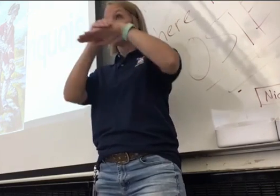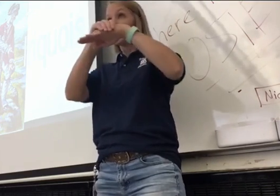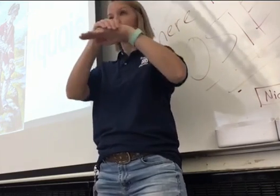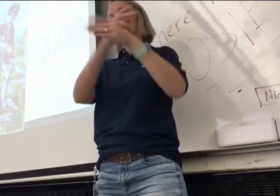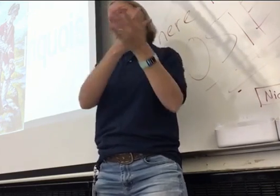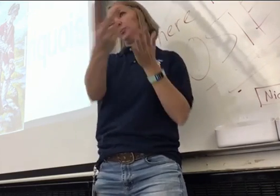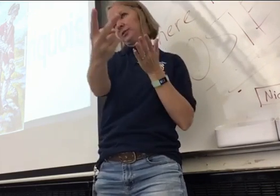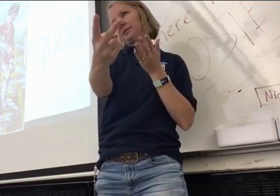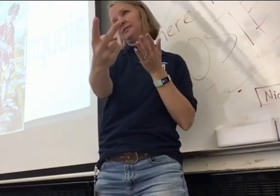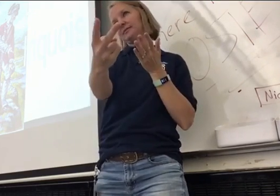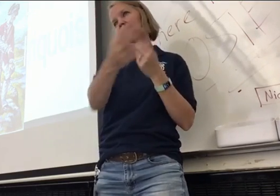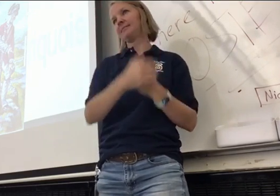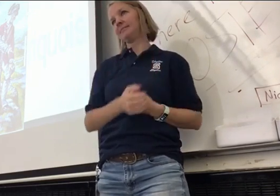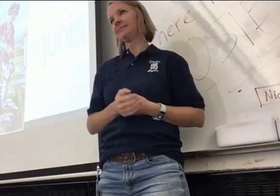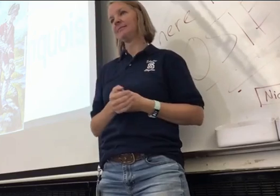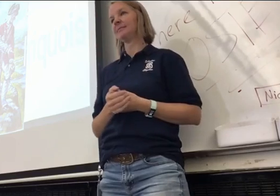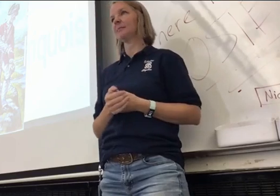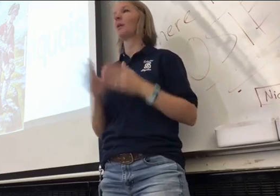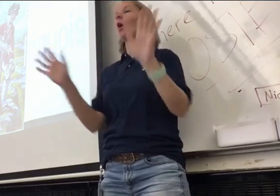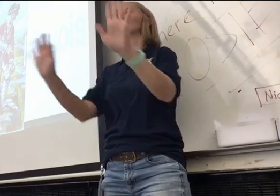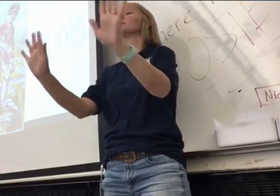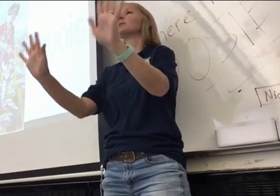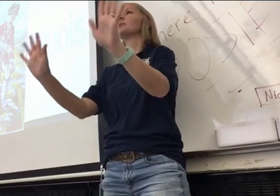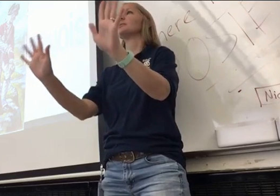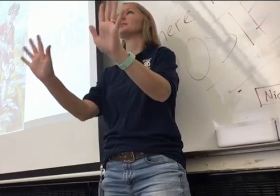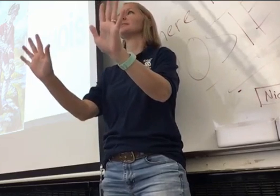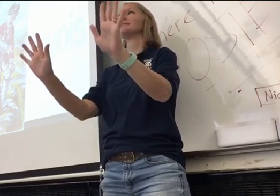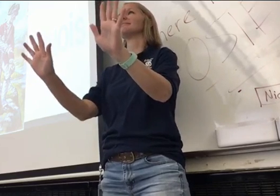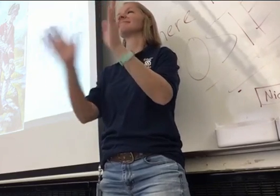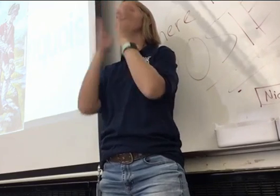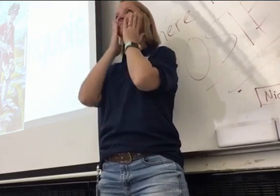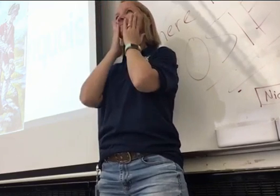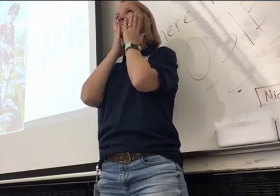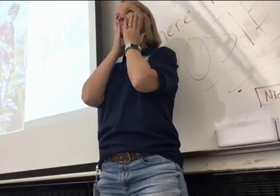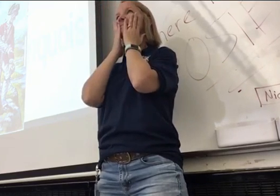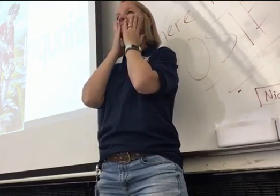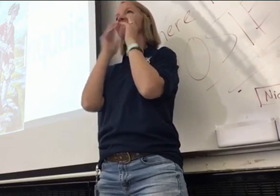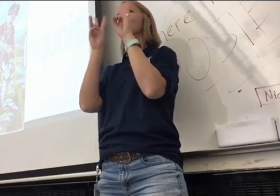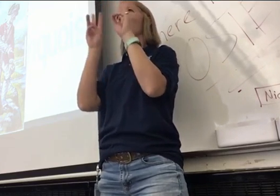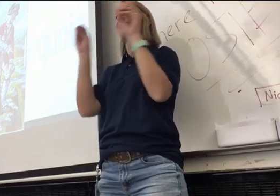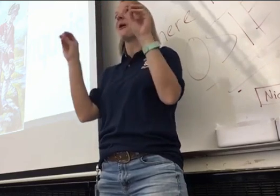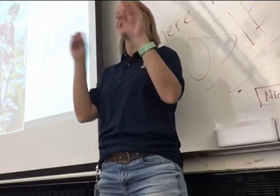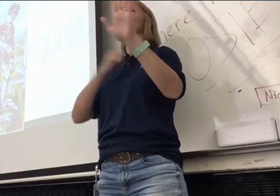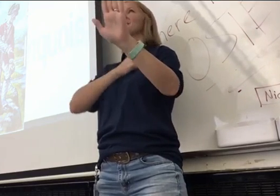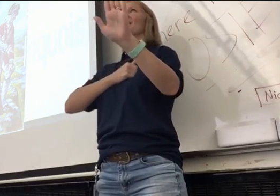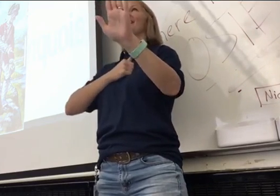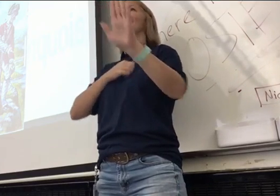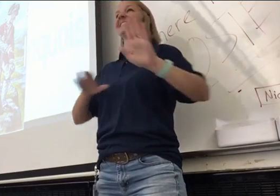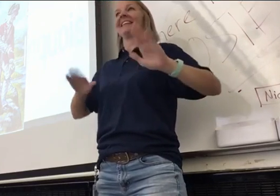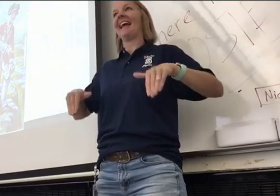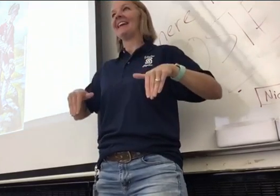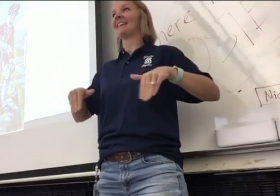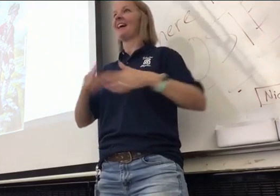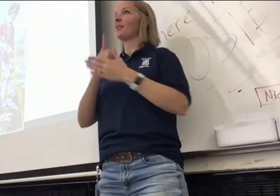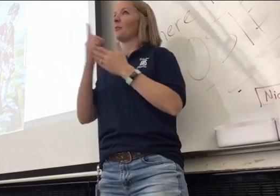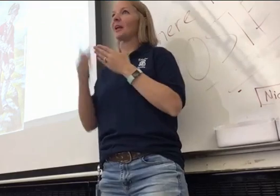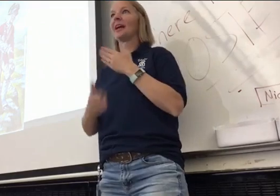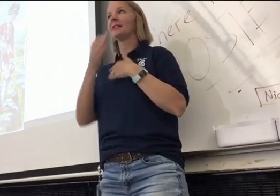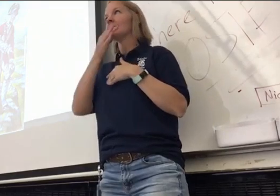lose. Or, no. Whoa. Sorry. It's getting late. It's almost the